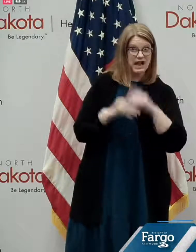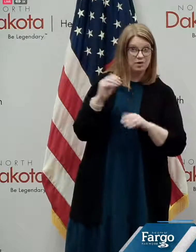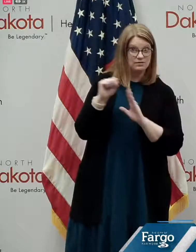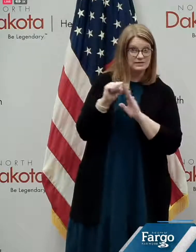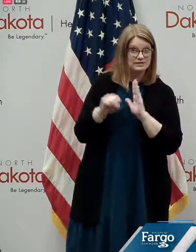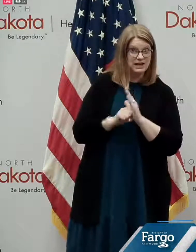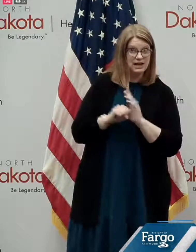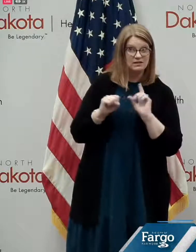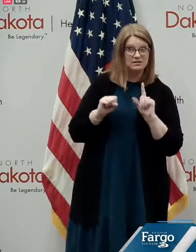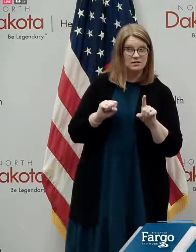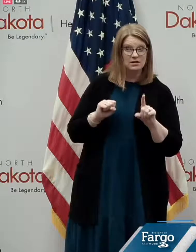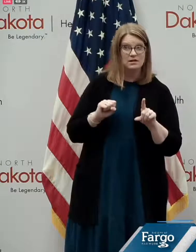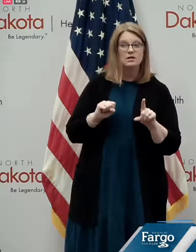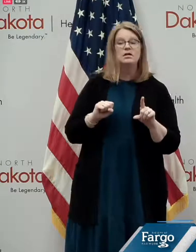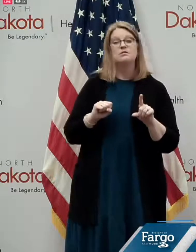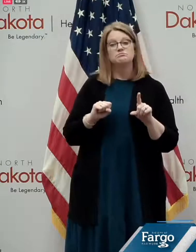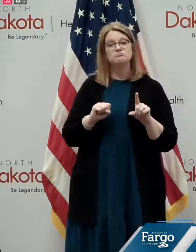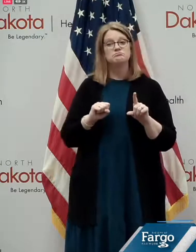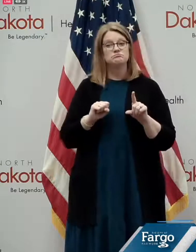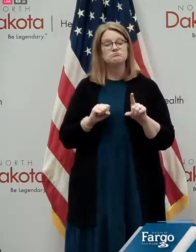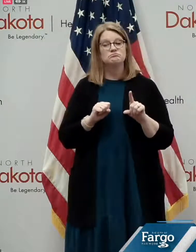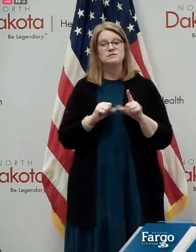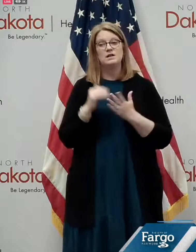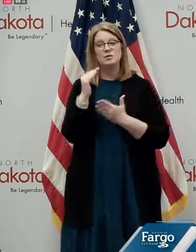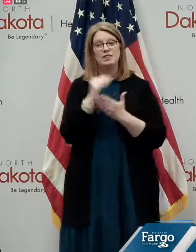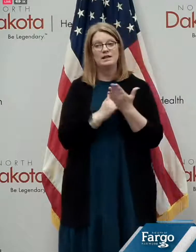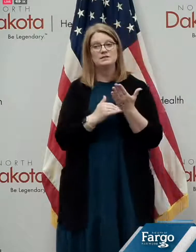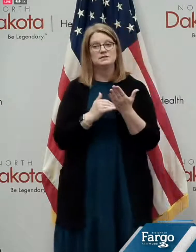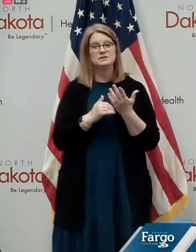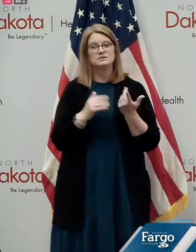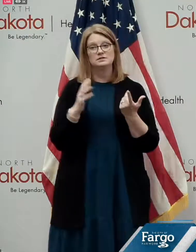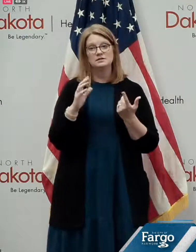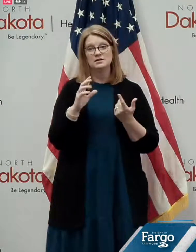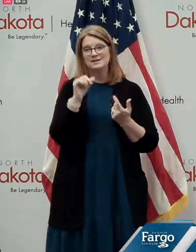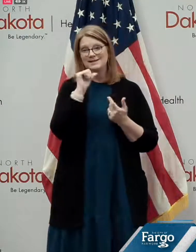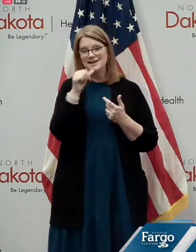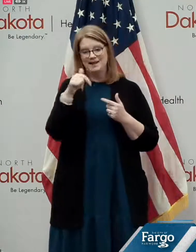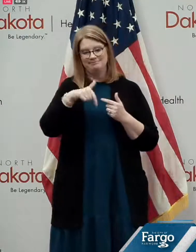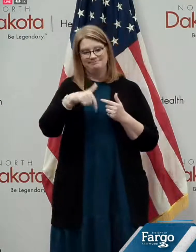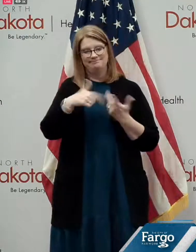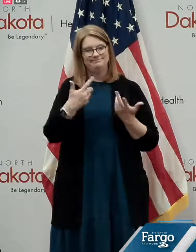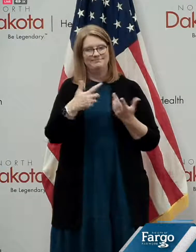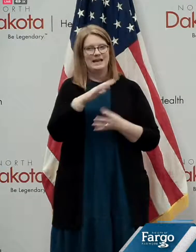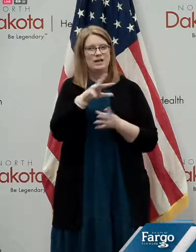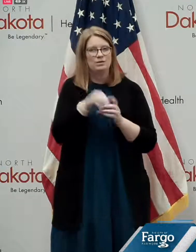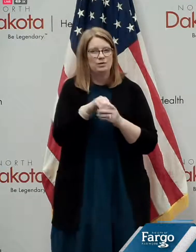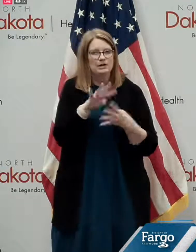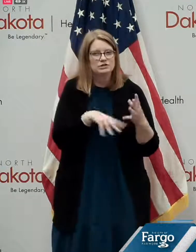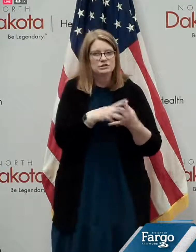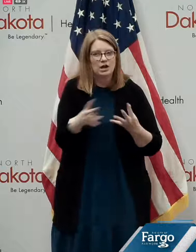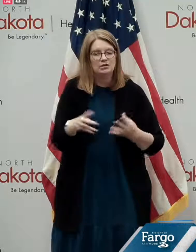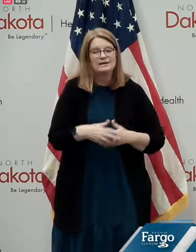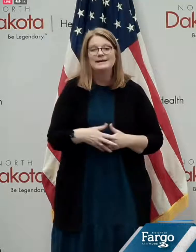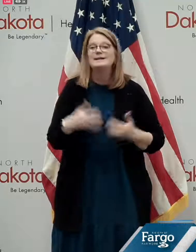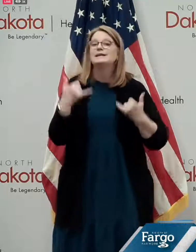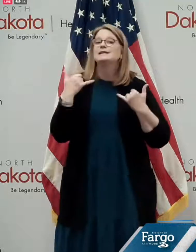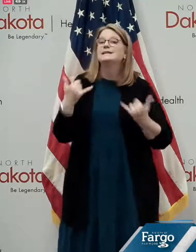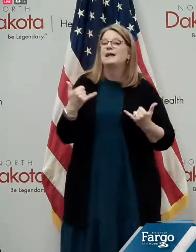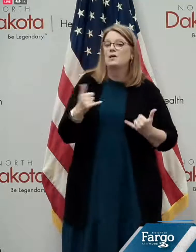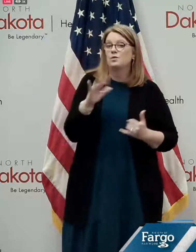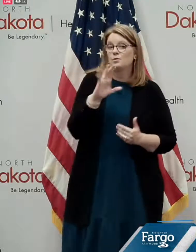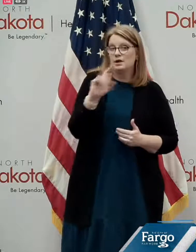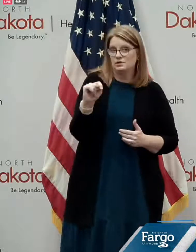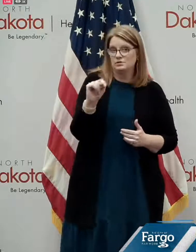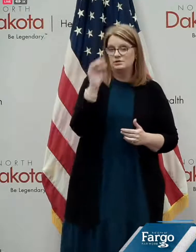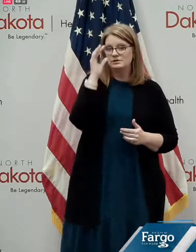or where their insurance is being paid, they were listed as an OOJ or an out of jurisdiction on our chart. Now through the contact tracing, and